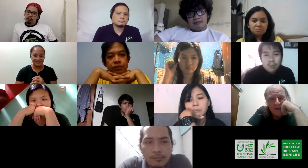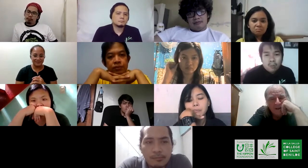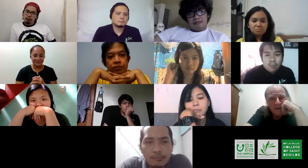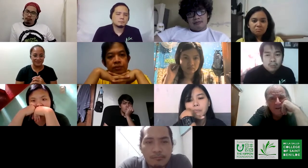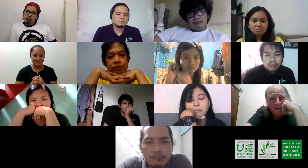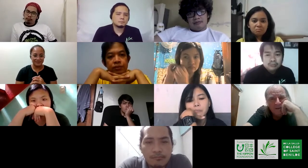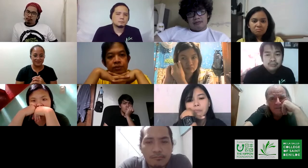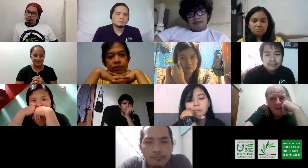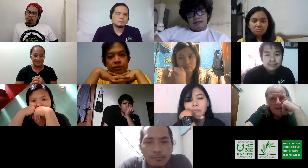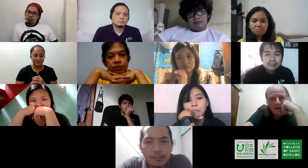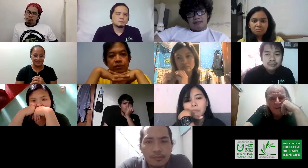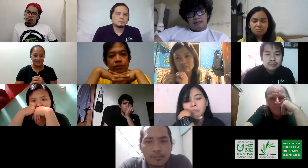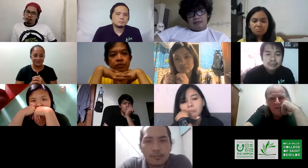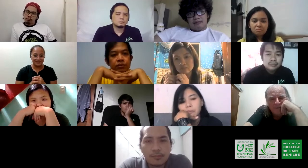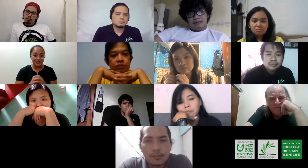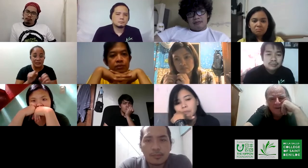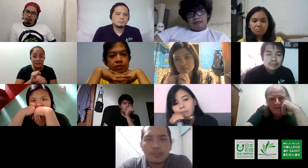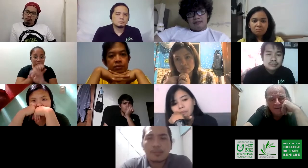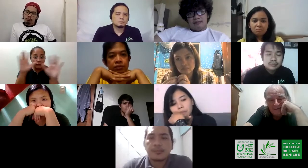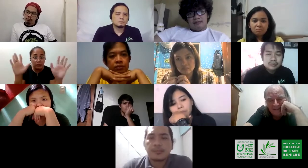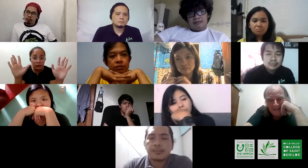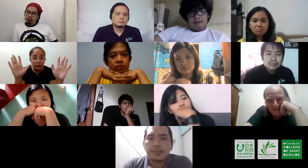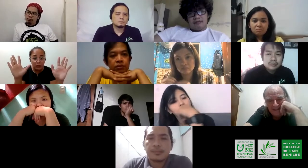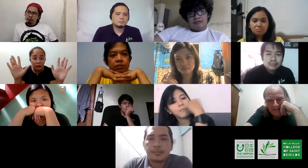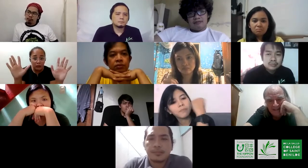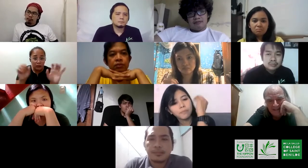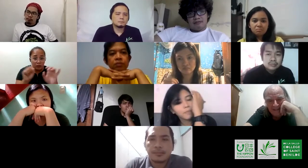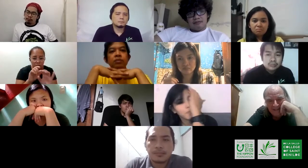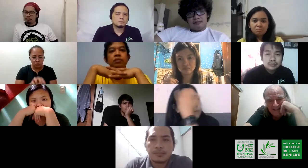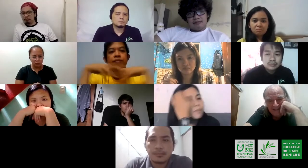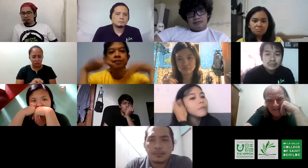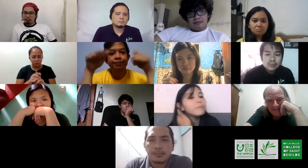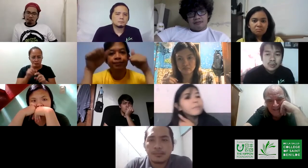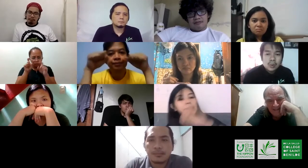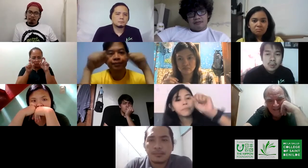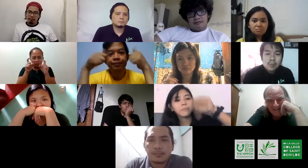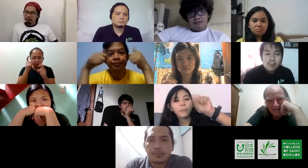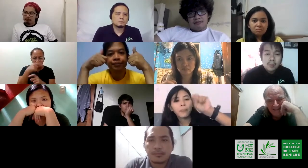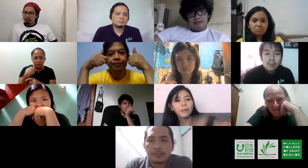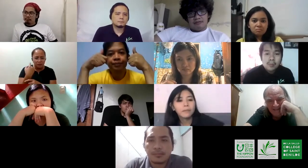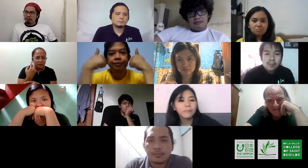Is that clear? It seemed like a lot of puzzle faces.